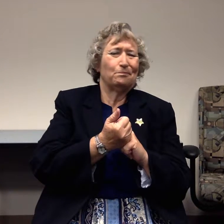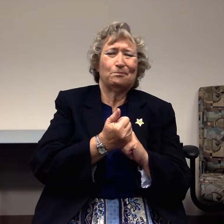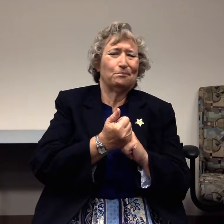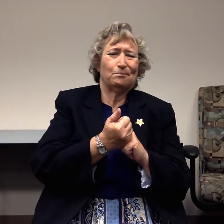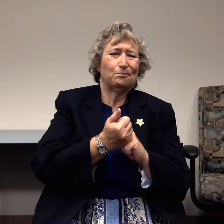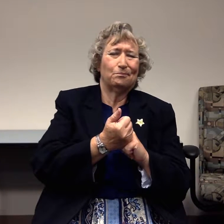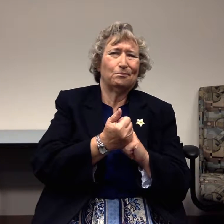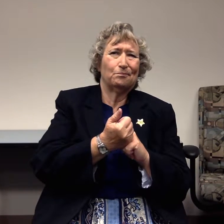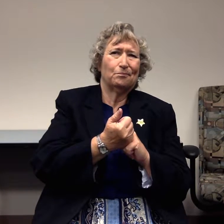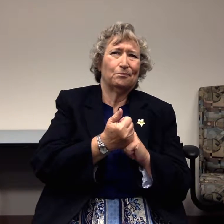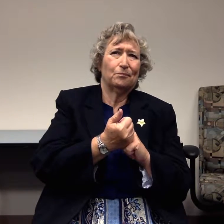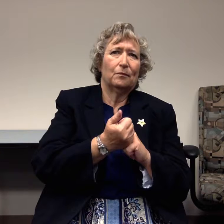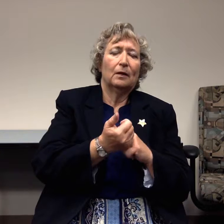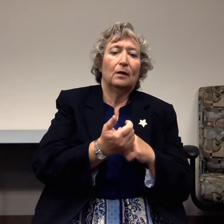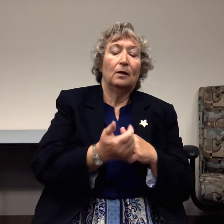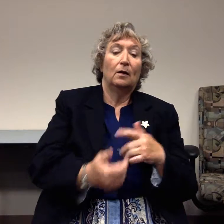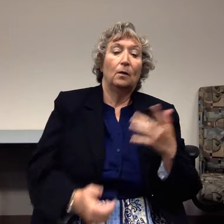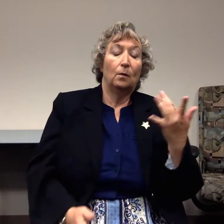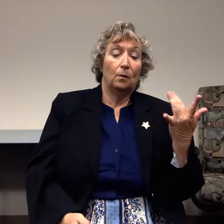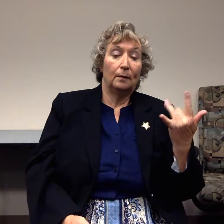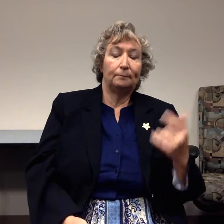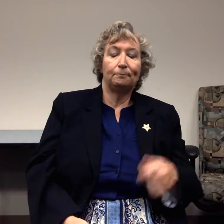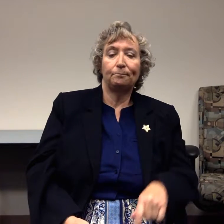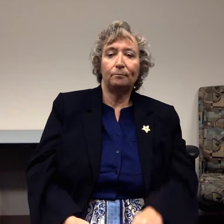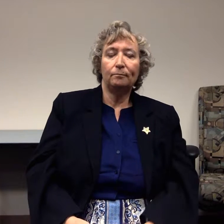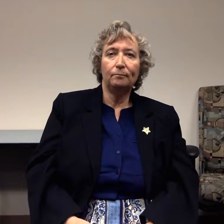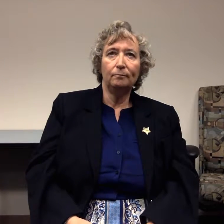2/5, lines in those 2/5.